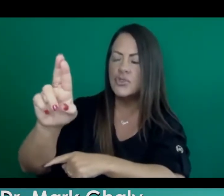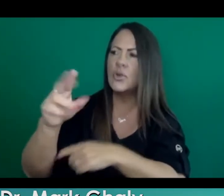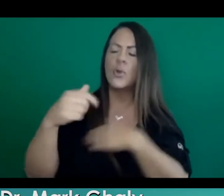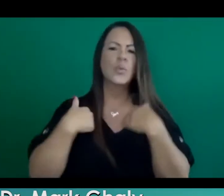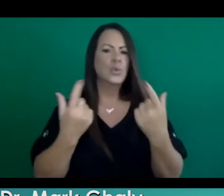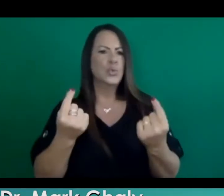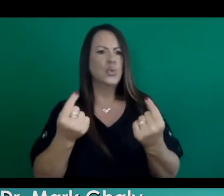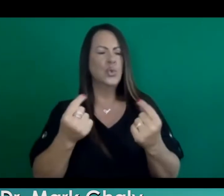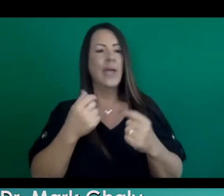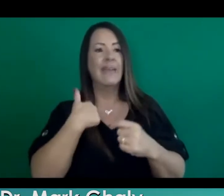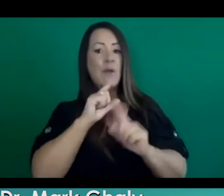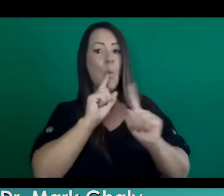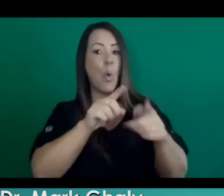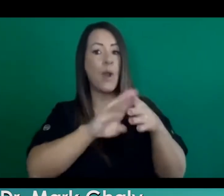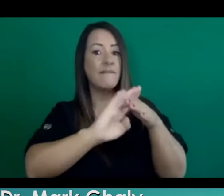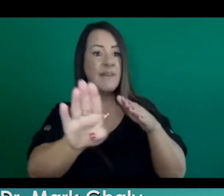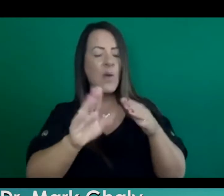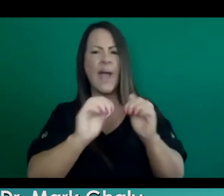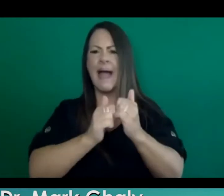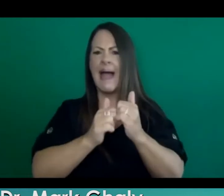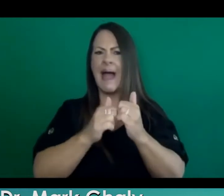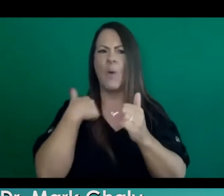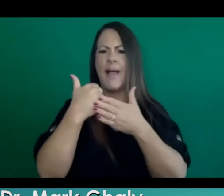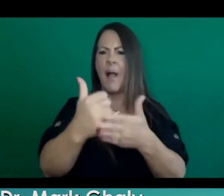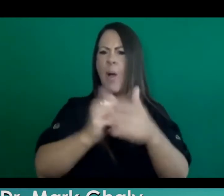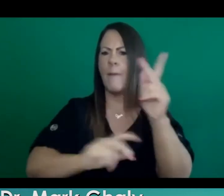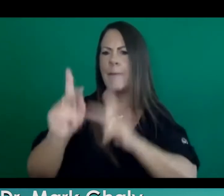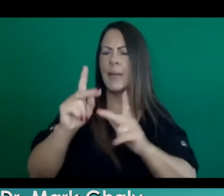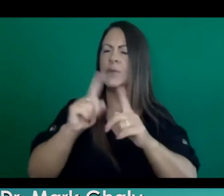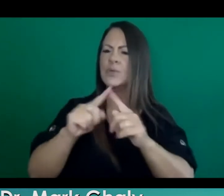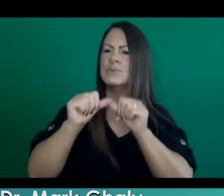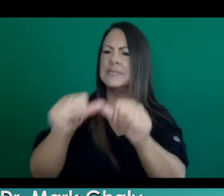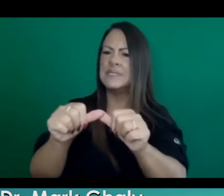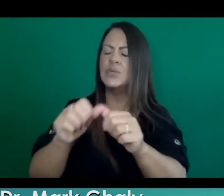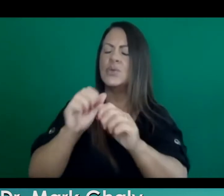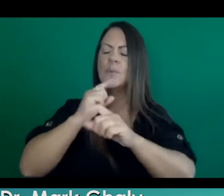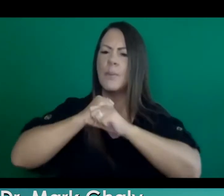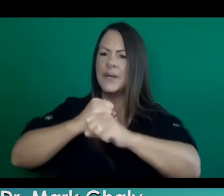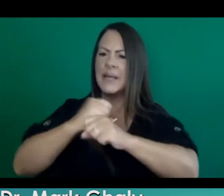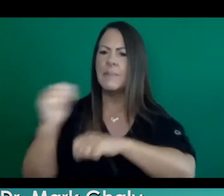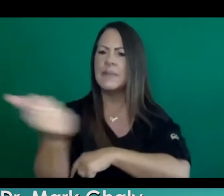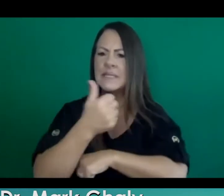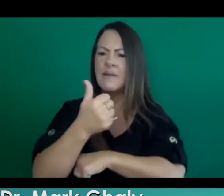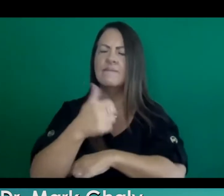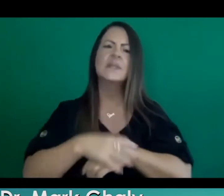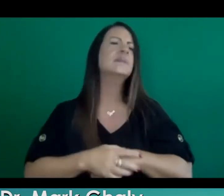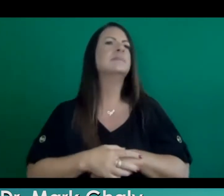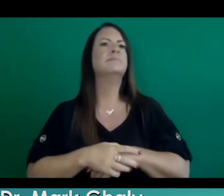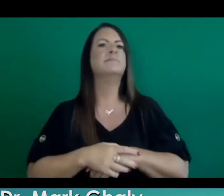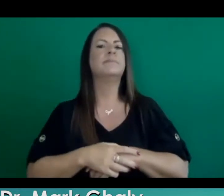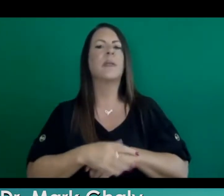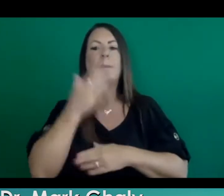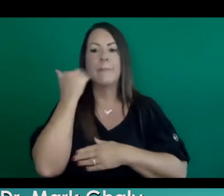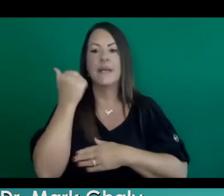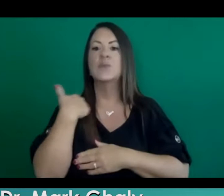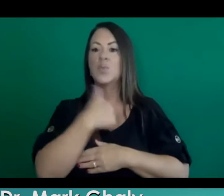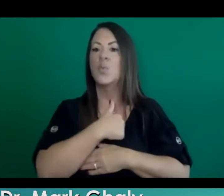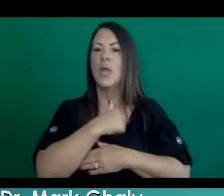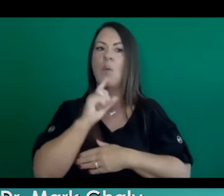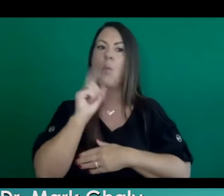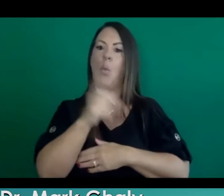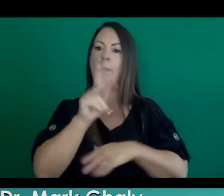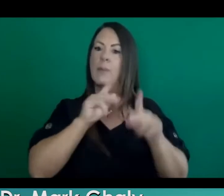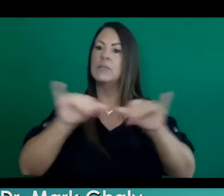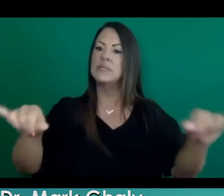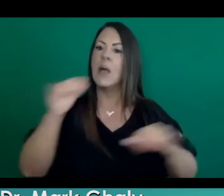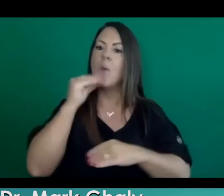evacuation order out to people who have largely been staying at home and trying to keep less social activities